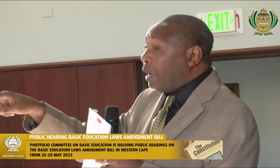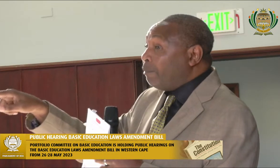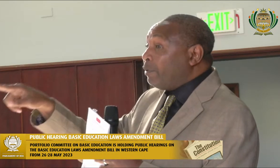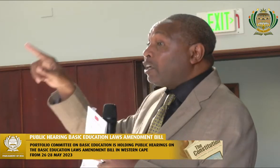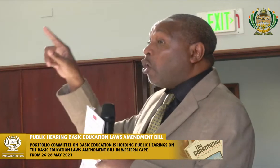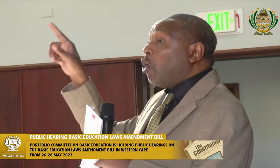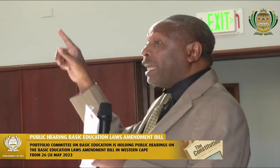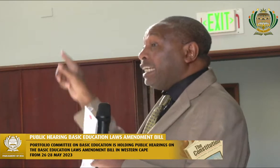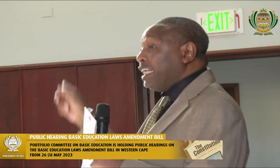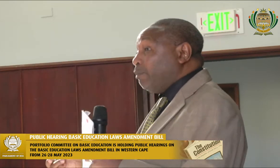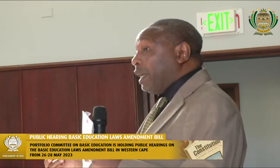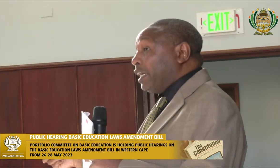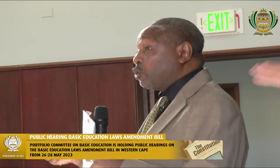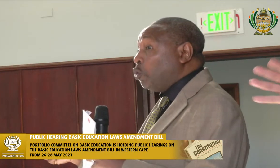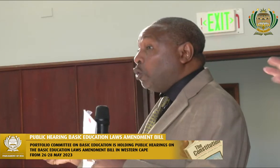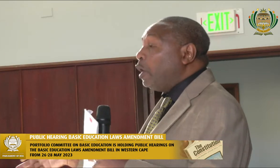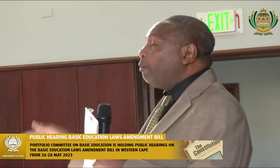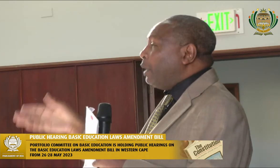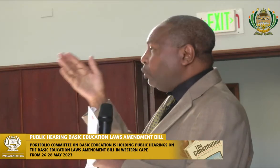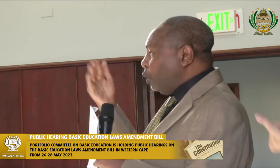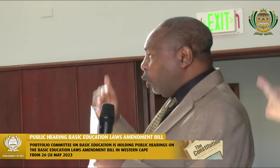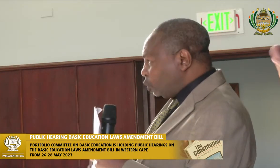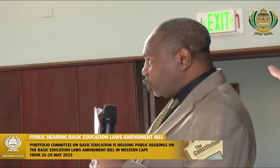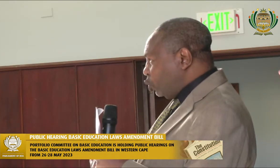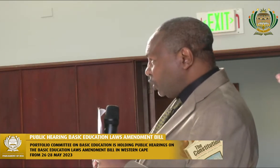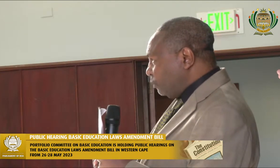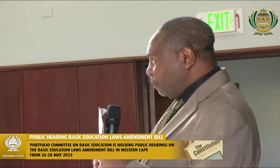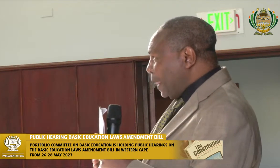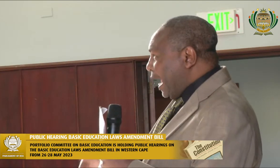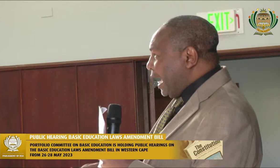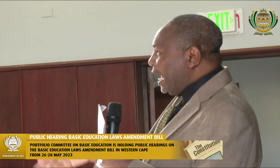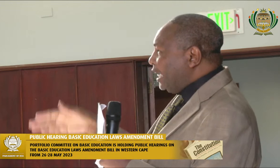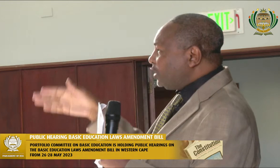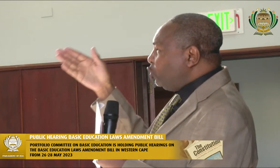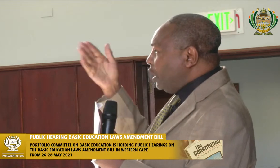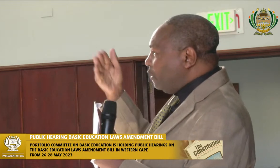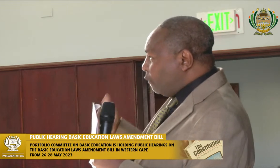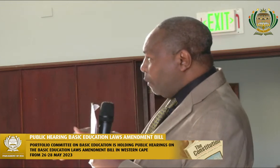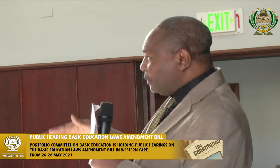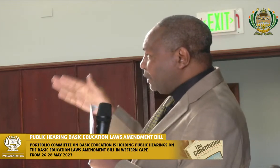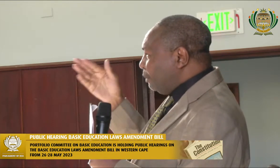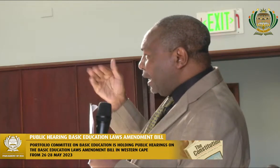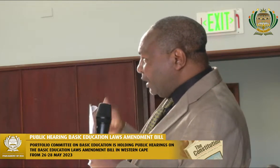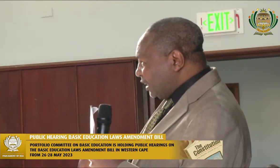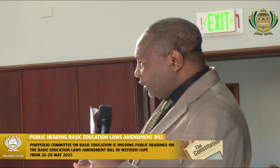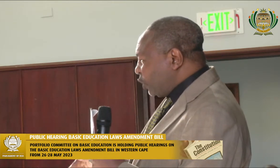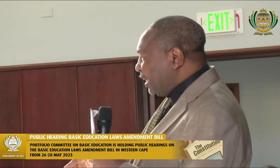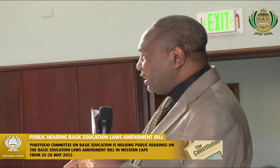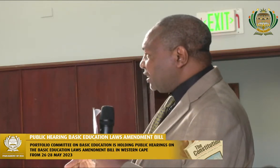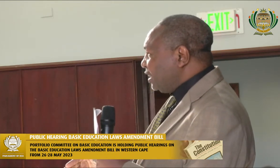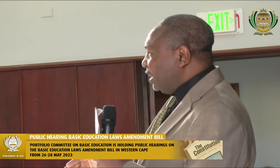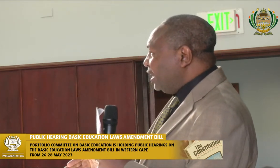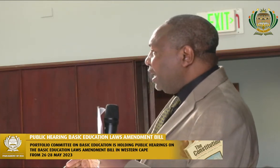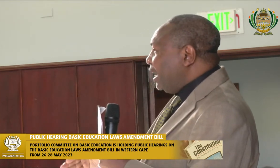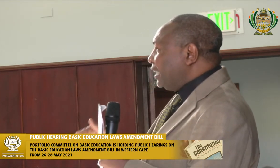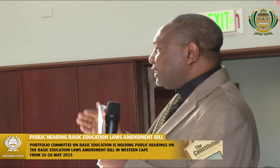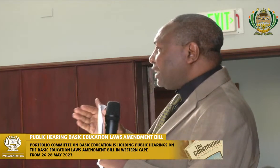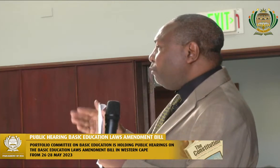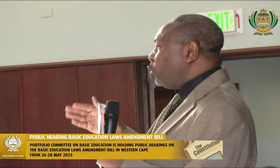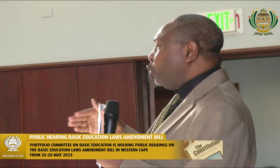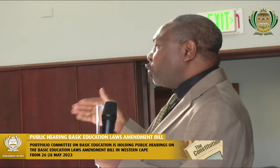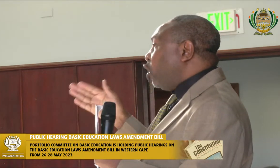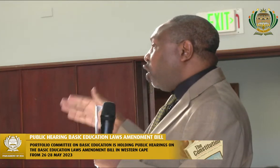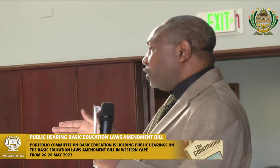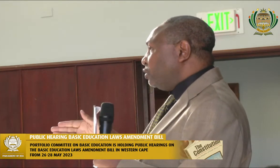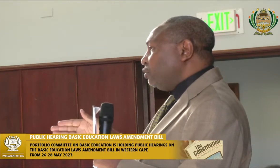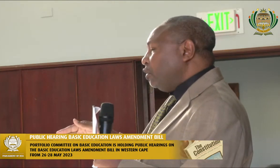going to a public or an independent school, but will be homeschooled. And as you inform the department and you register, as